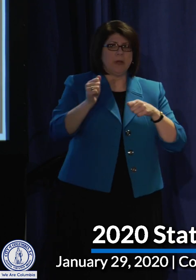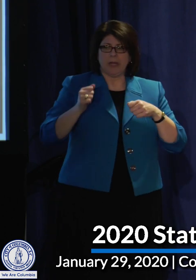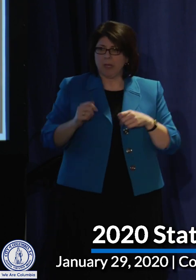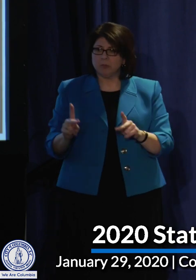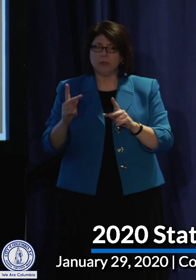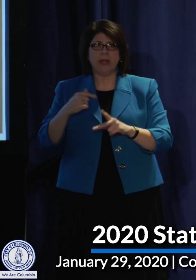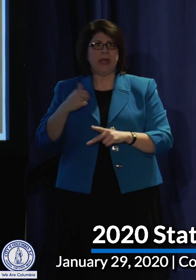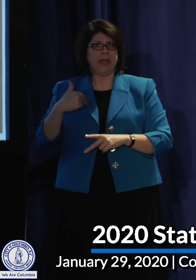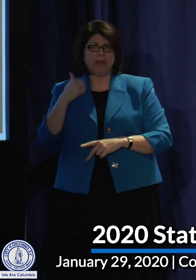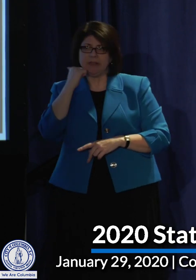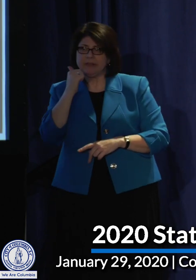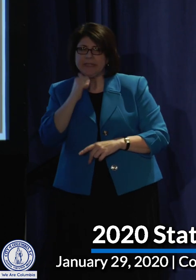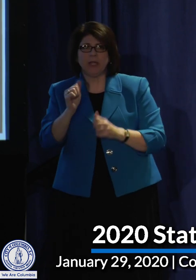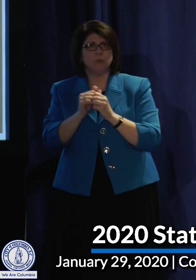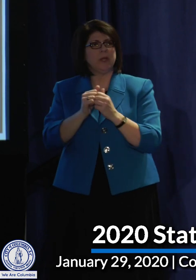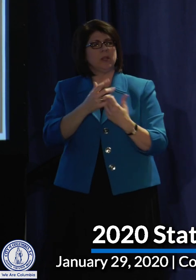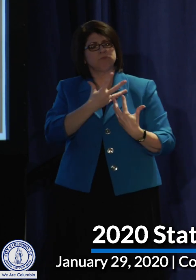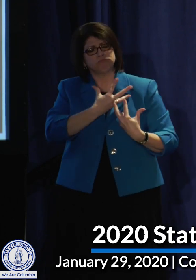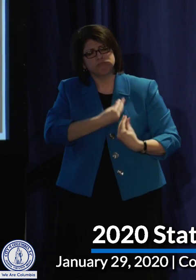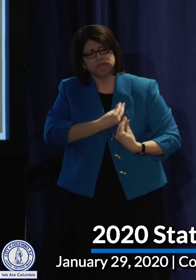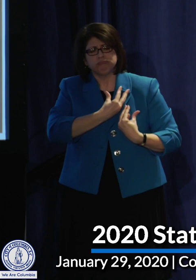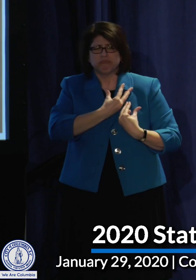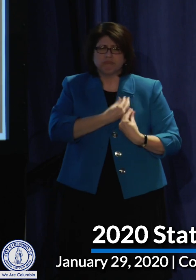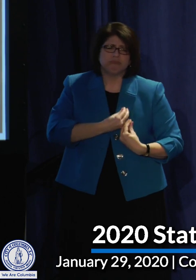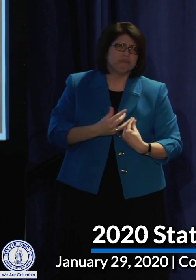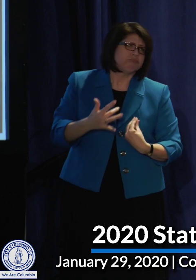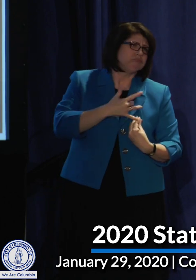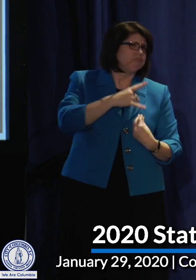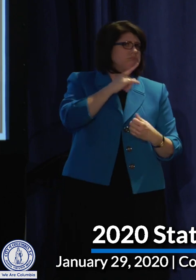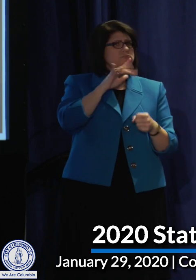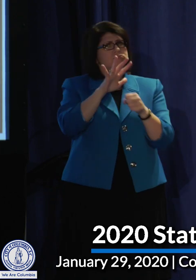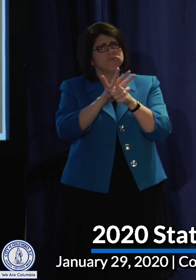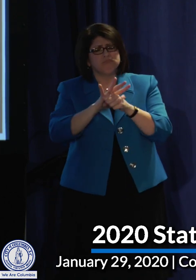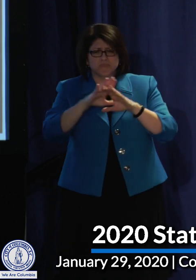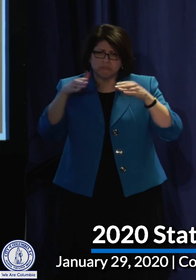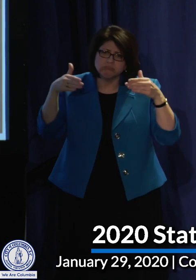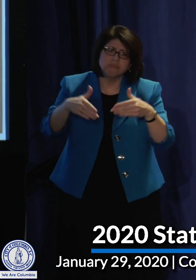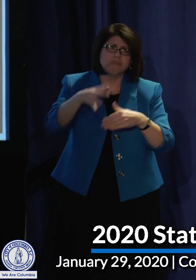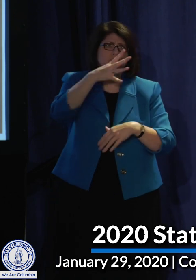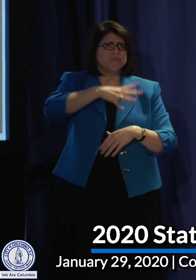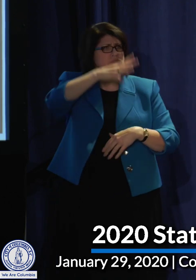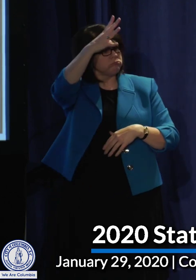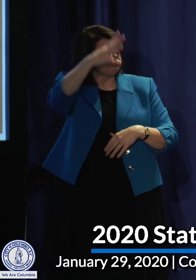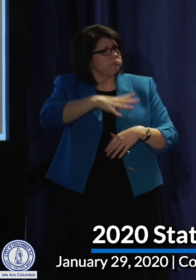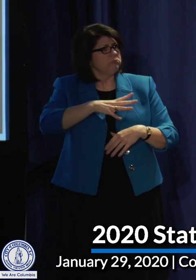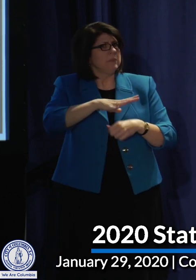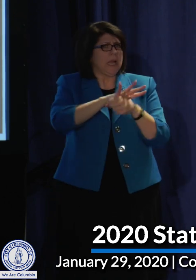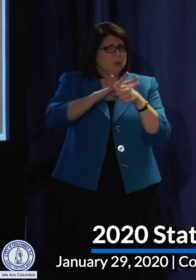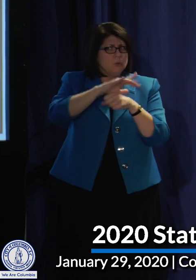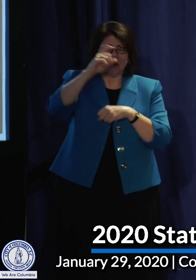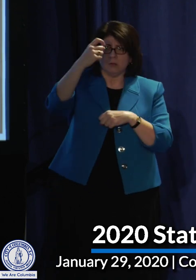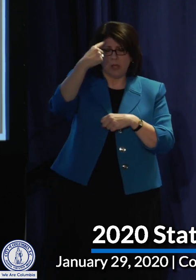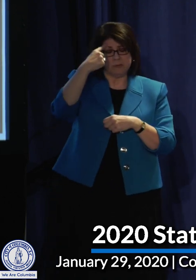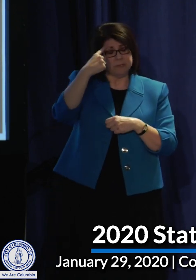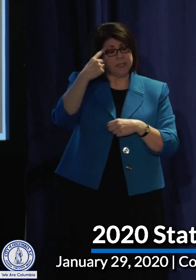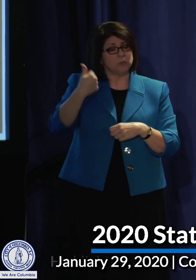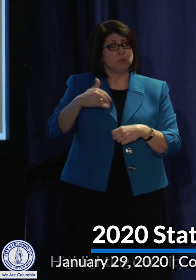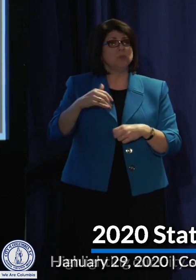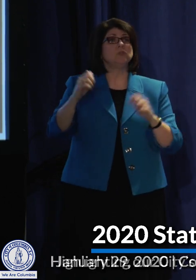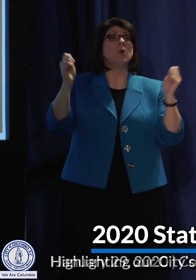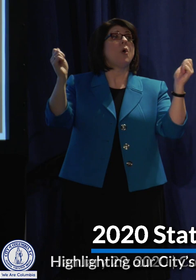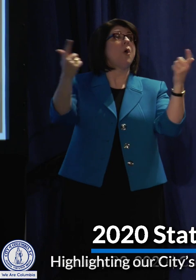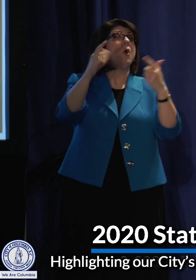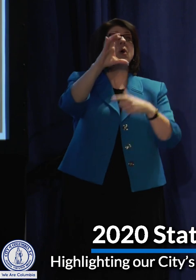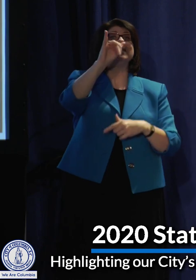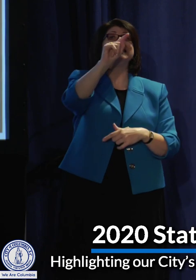work with the most caring, dedicated, and committed group of men and women in local government, as far as I'm concerned. So all